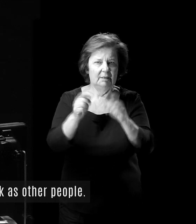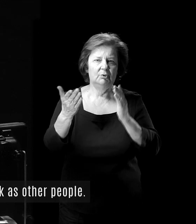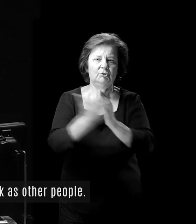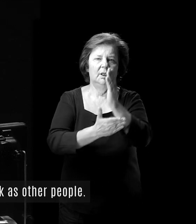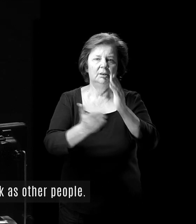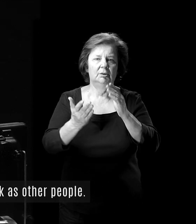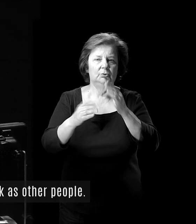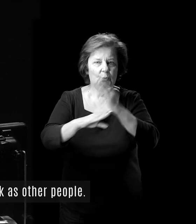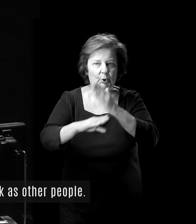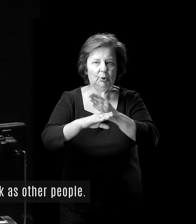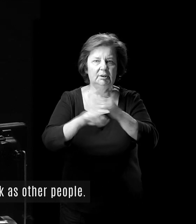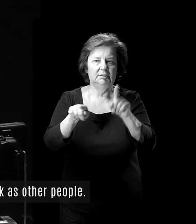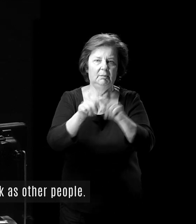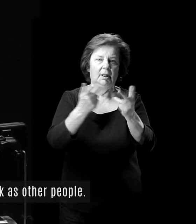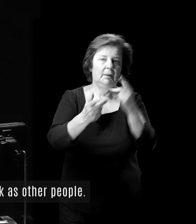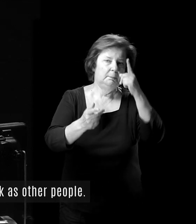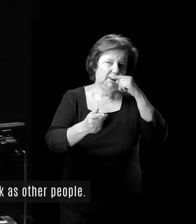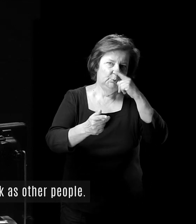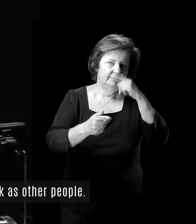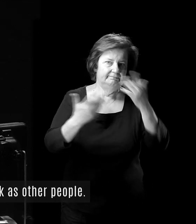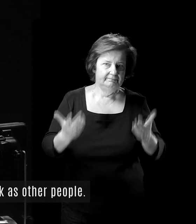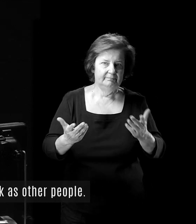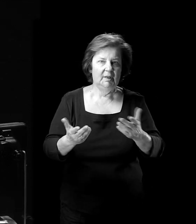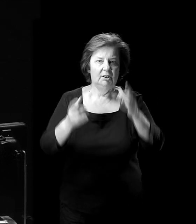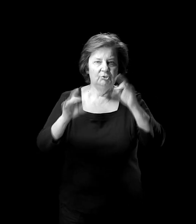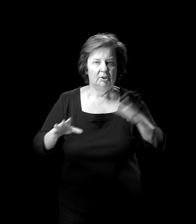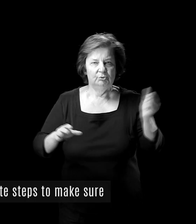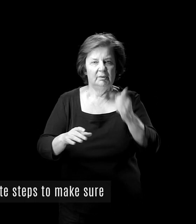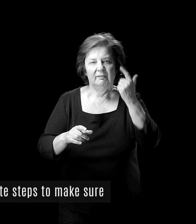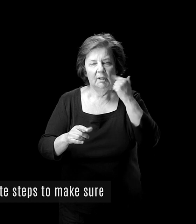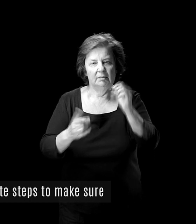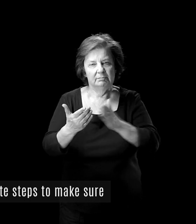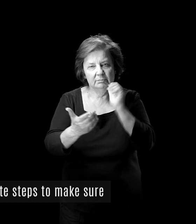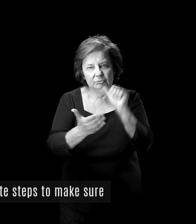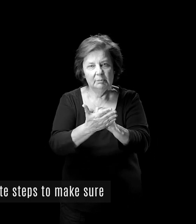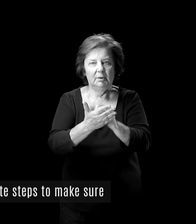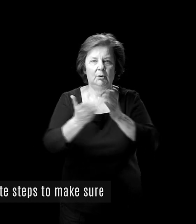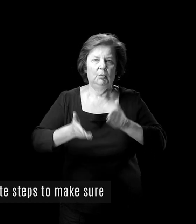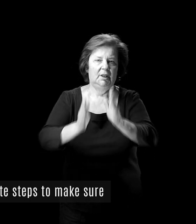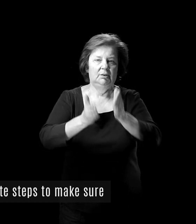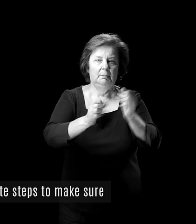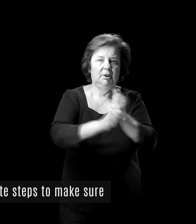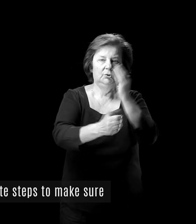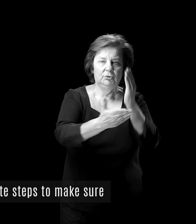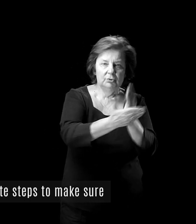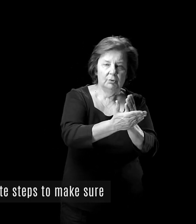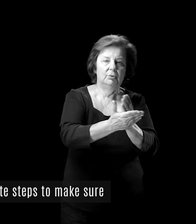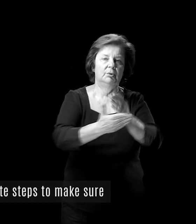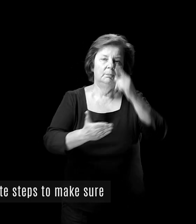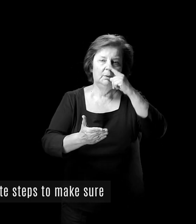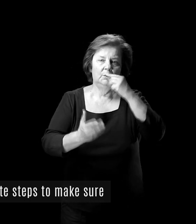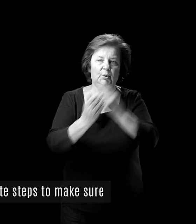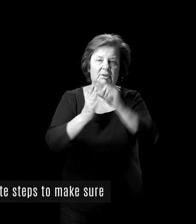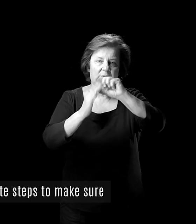have the same right to work as other people. Countries are to take appropriate steps